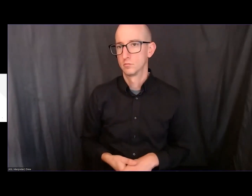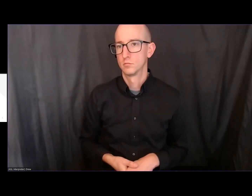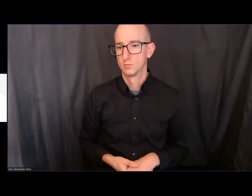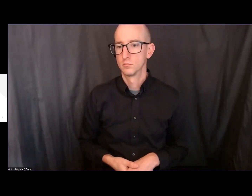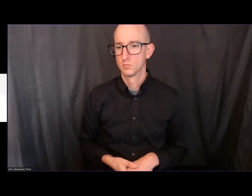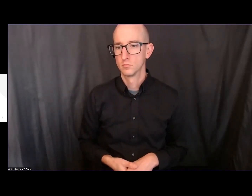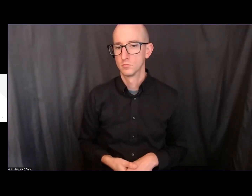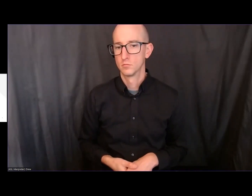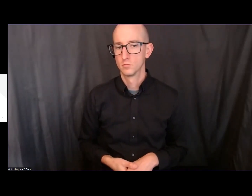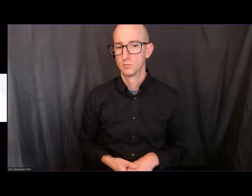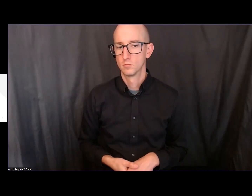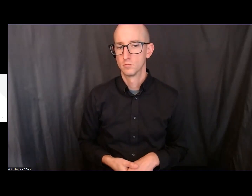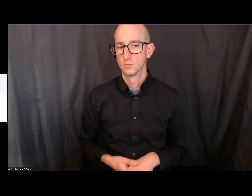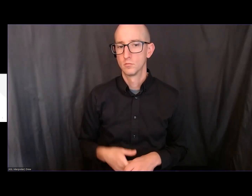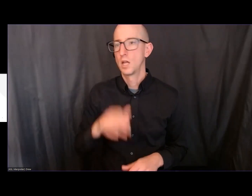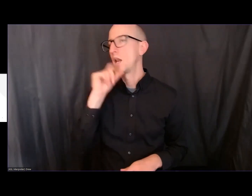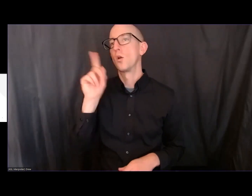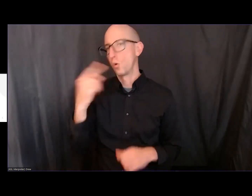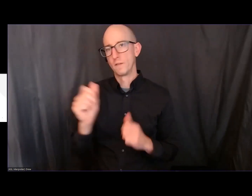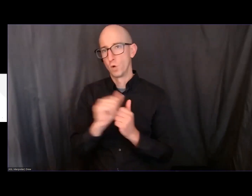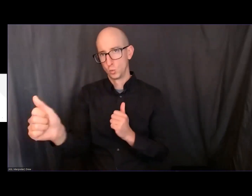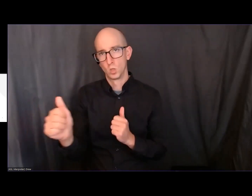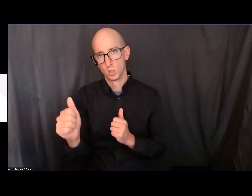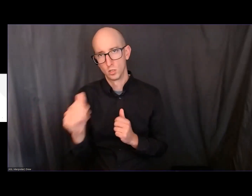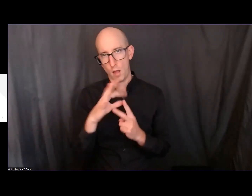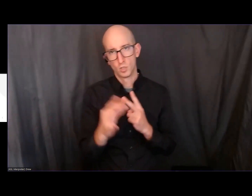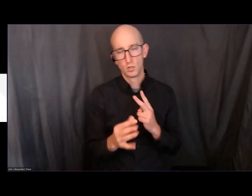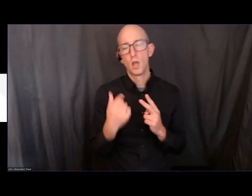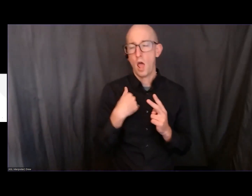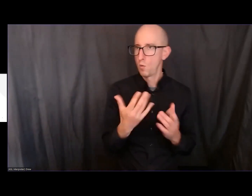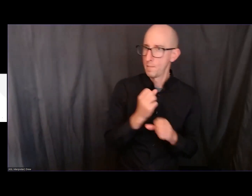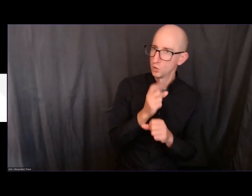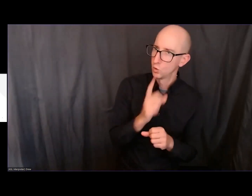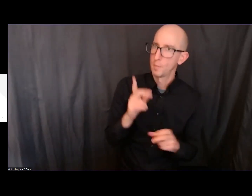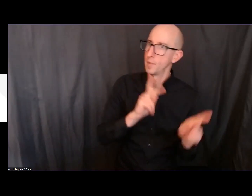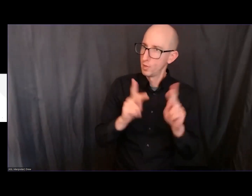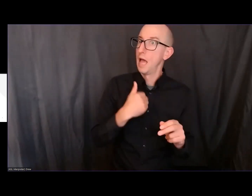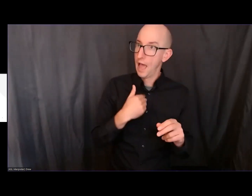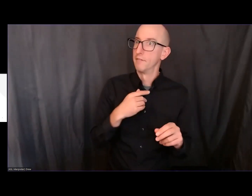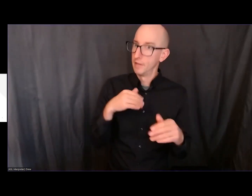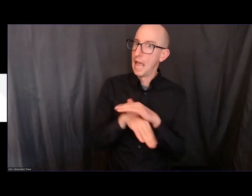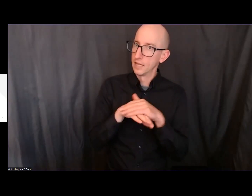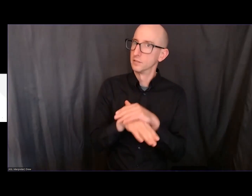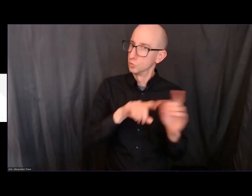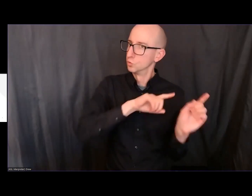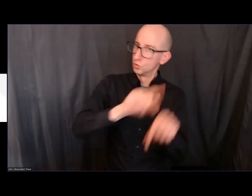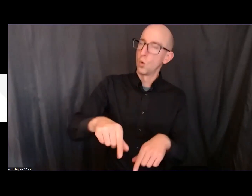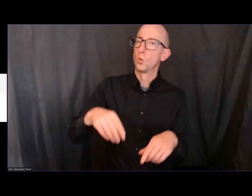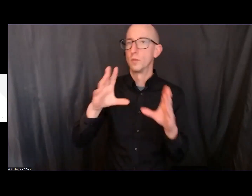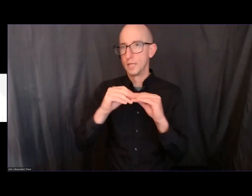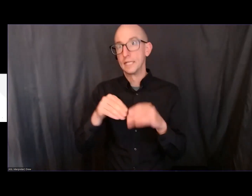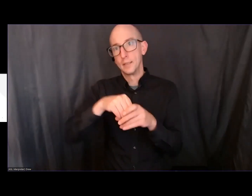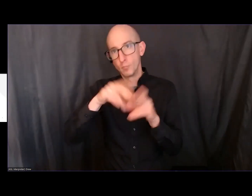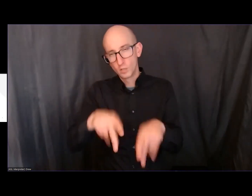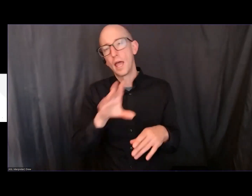and not just virtual. I really want to make sure that folks have access to the meetings, both in person and